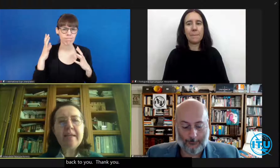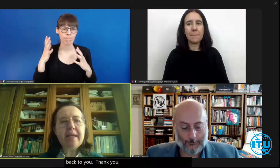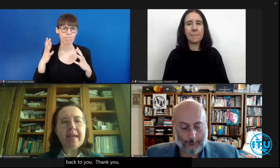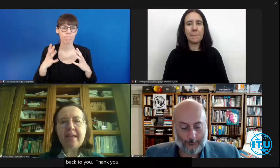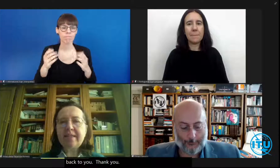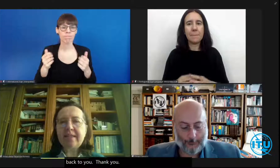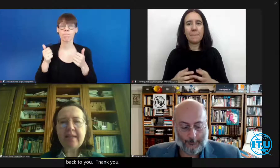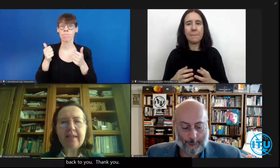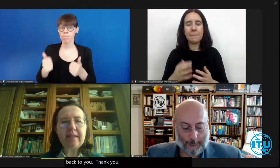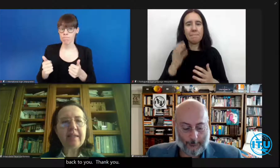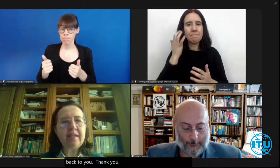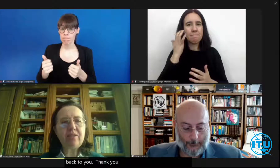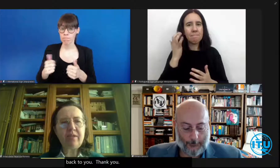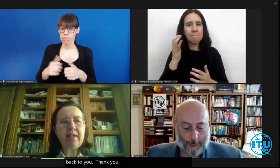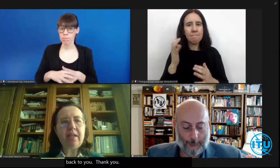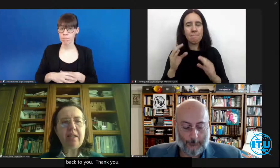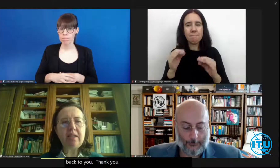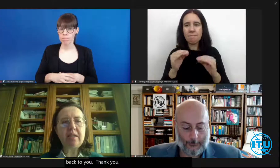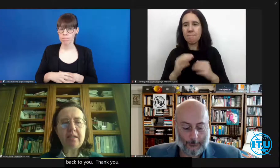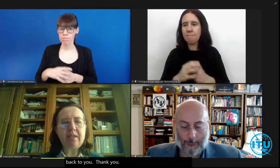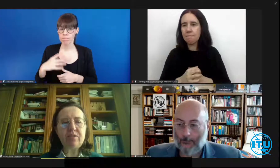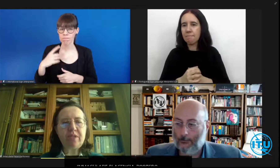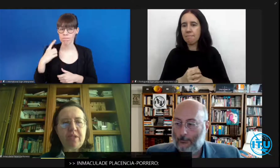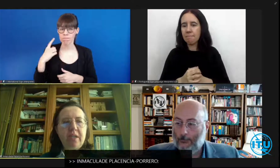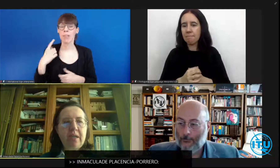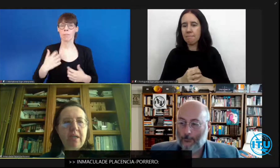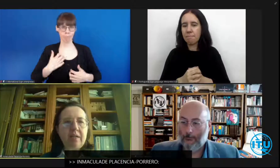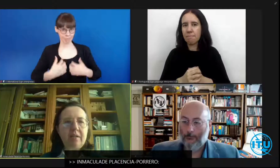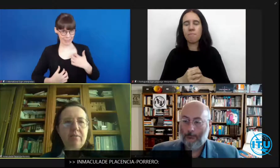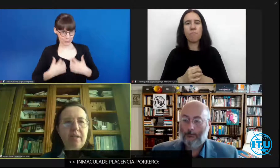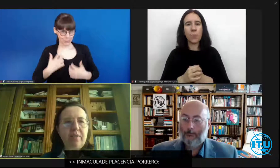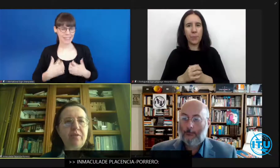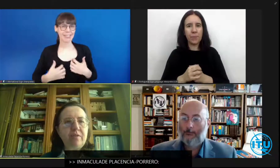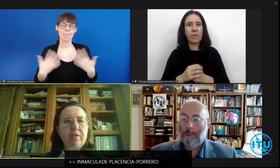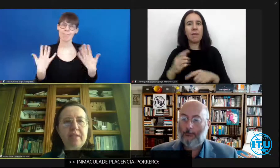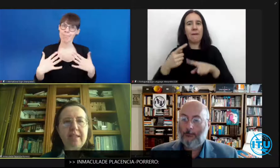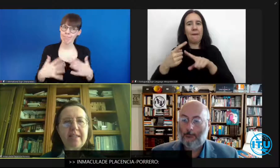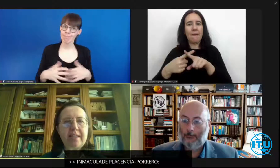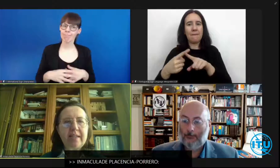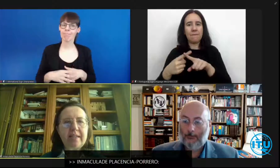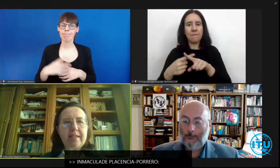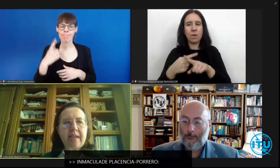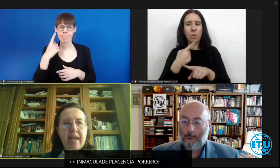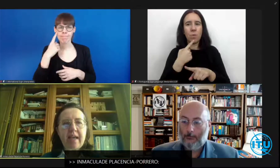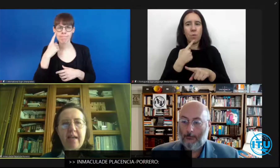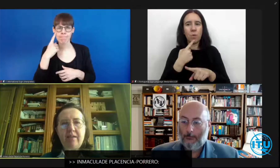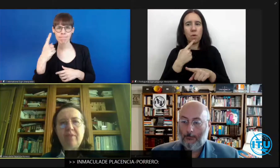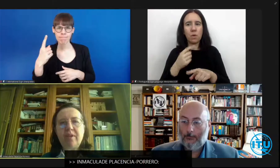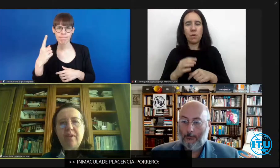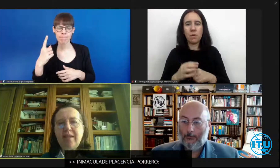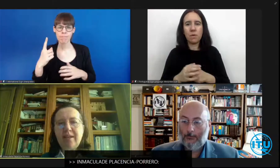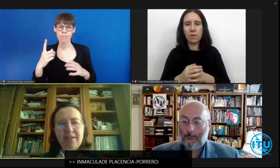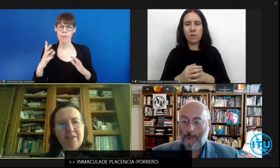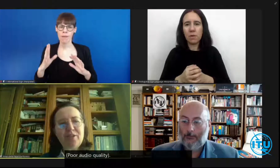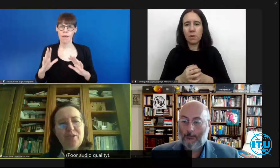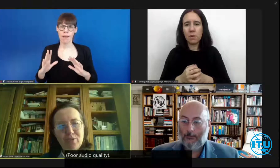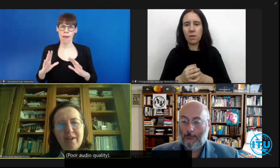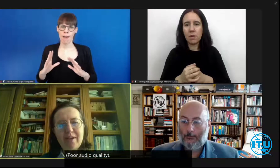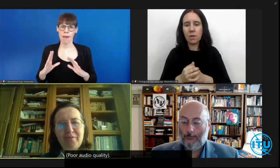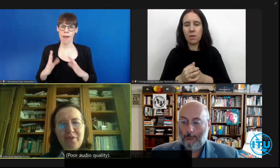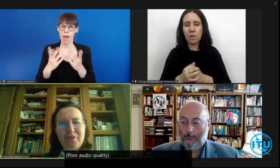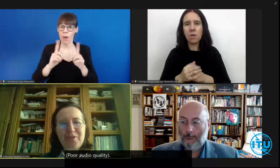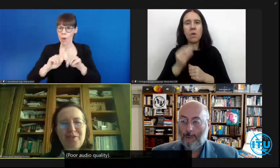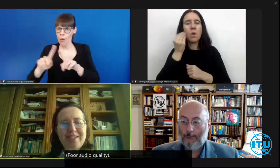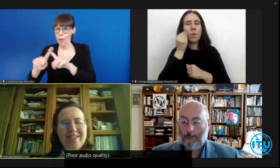answer. And it's really interesting to see how the different standards can have and